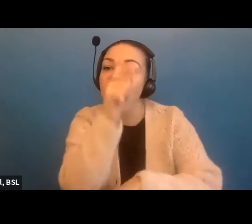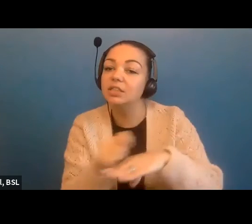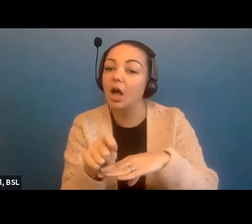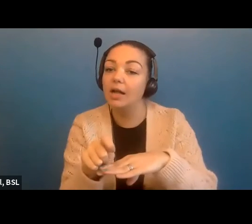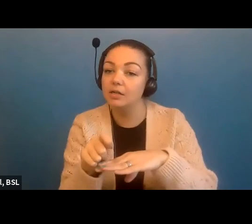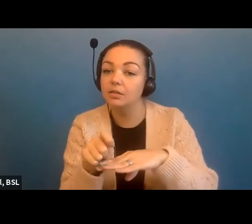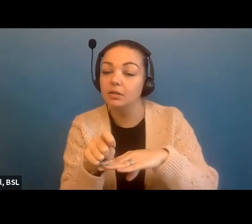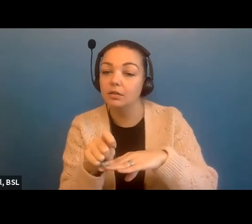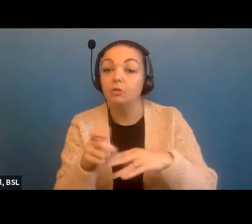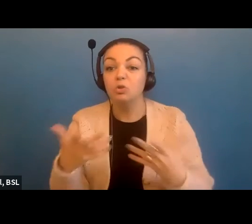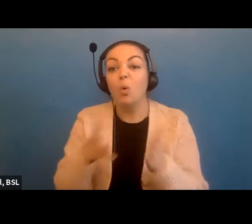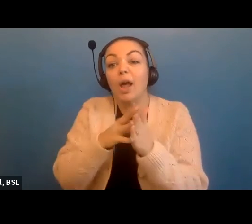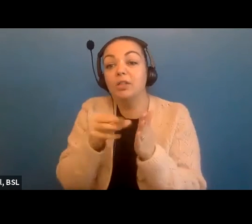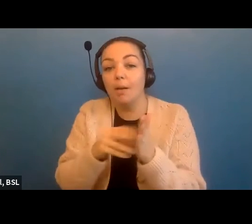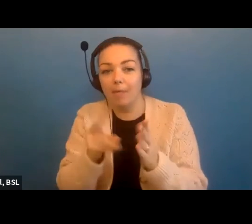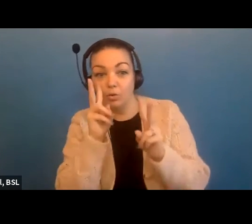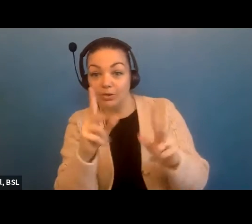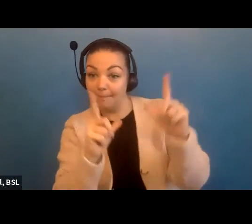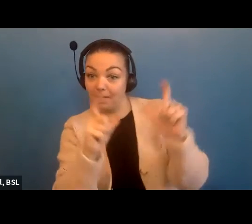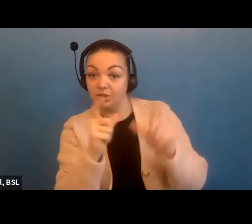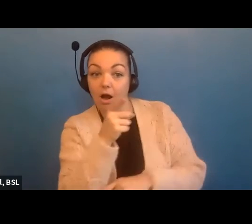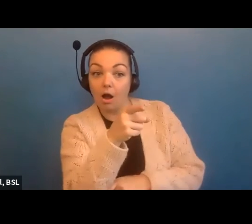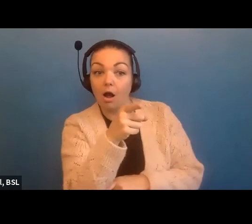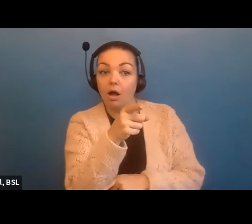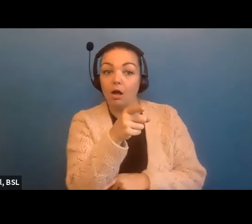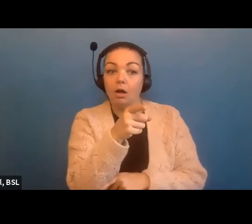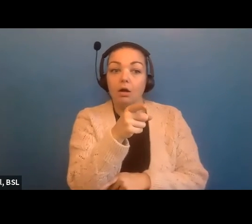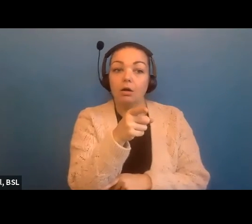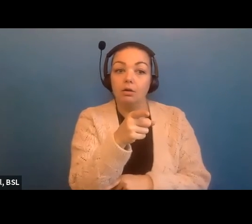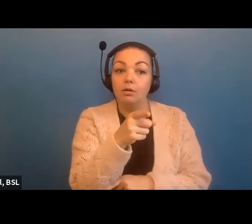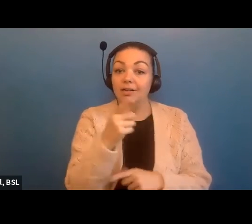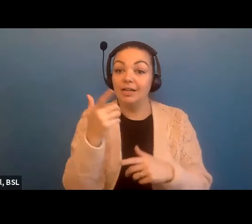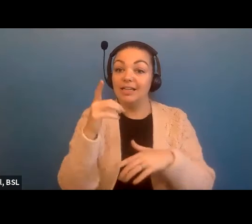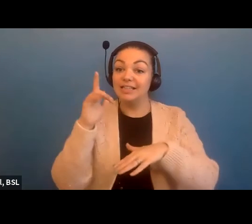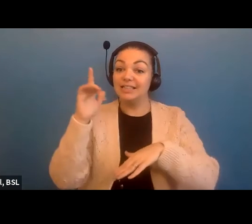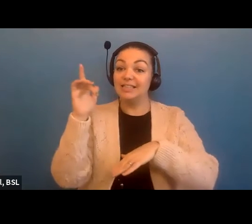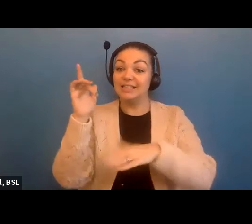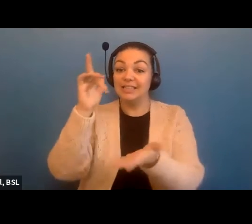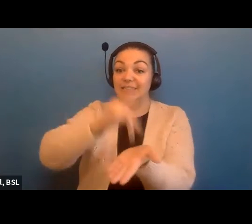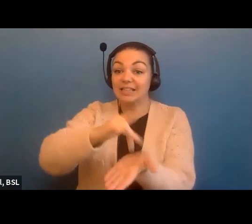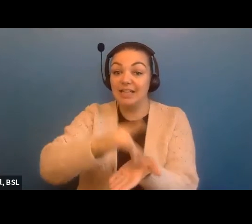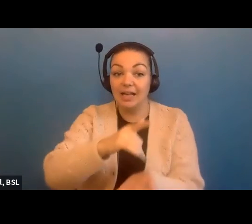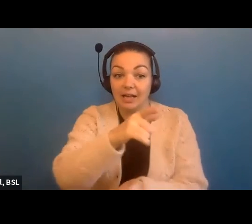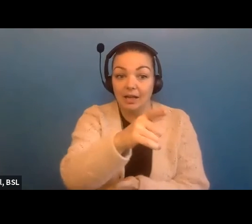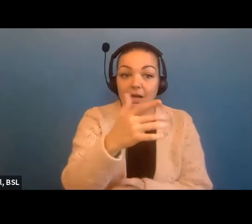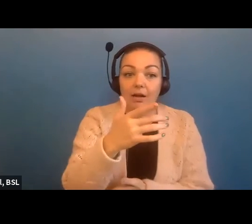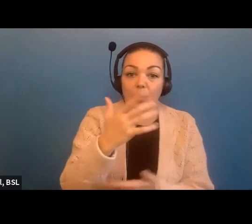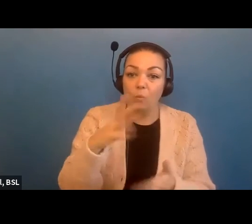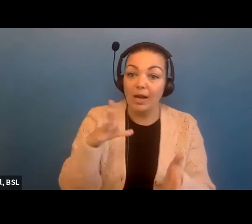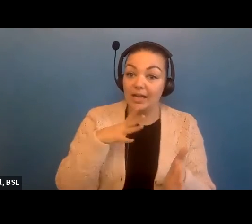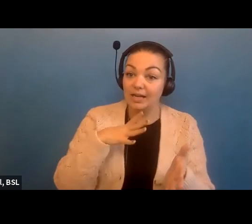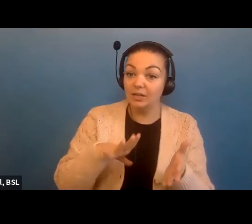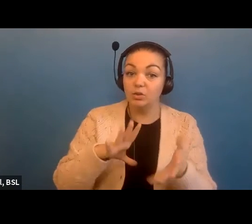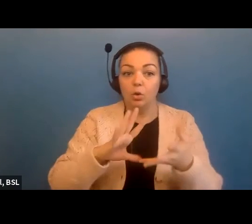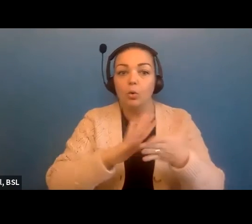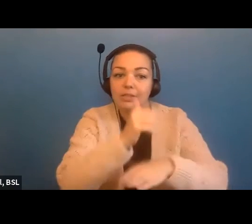Like, for example, like you see in the pictures, like there is a need from the city to provide a guiding block for the persons with